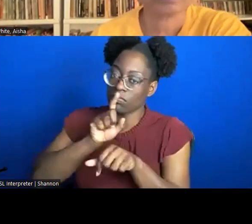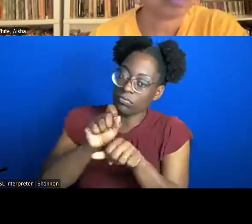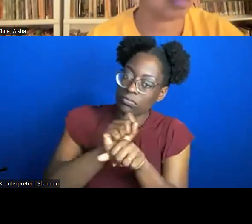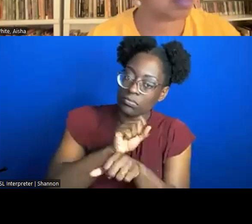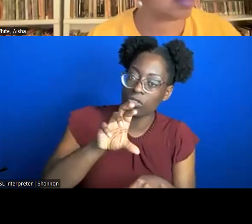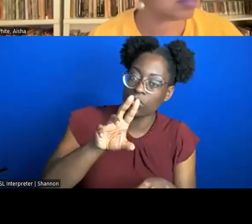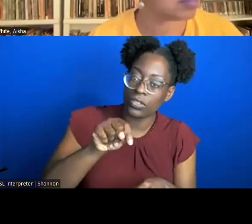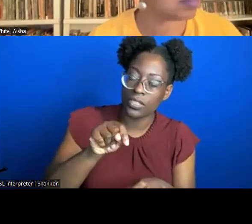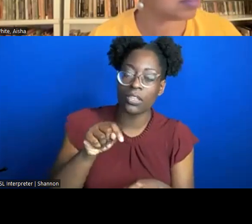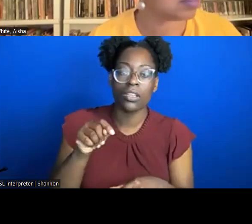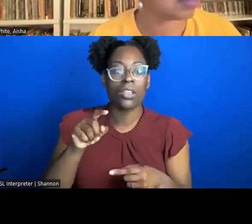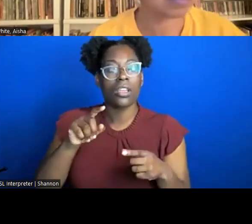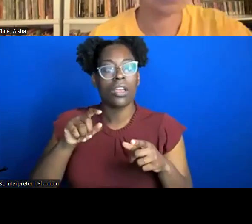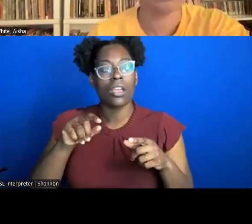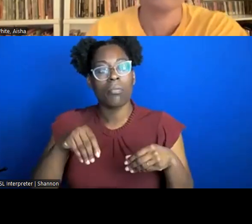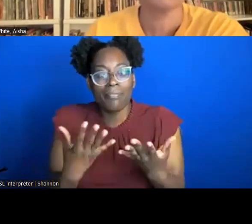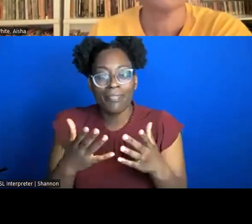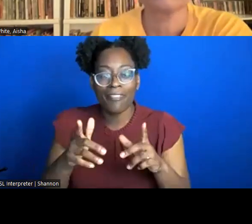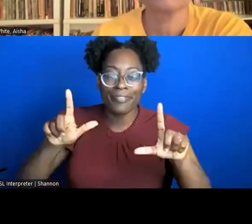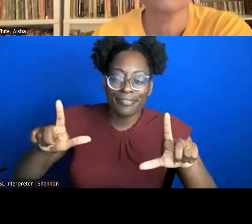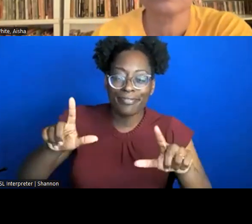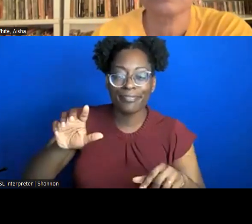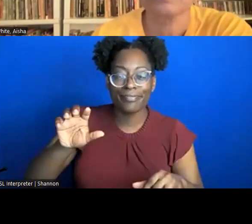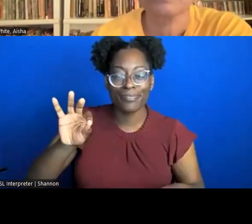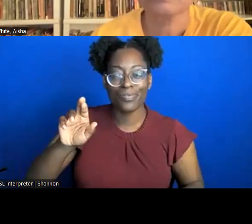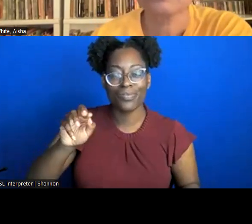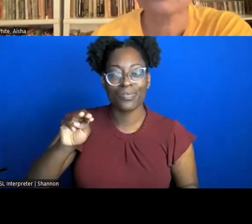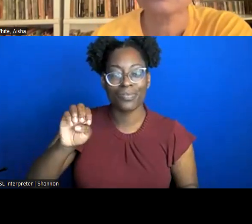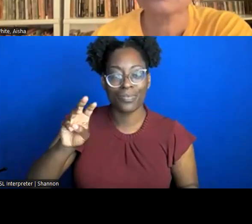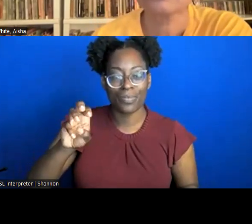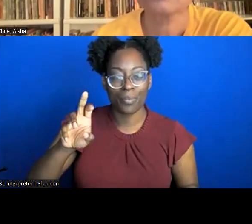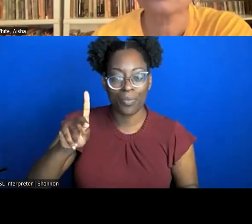gives an understanding of the racism and oppression that is